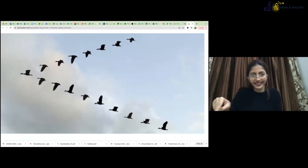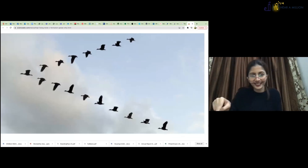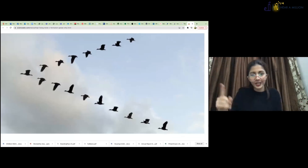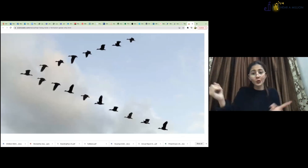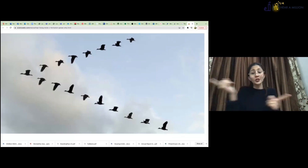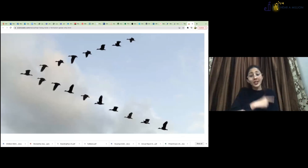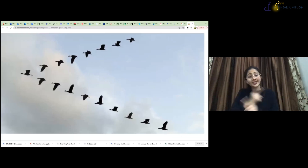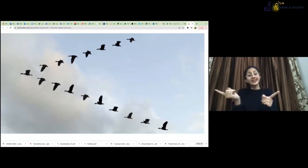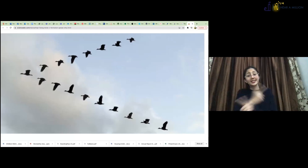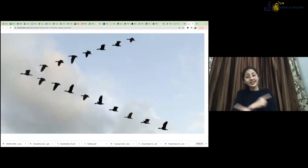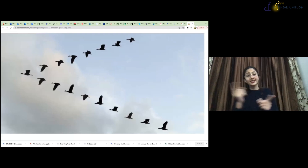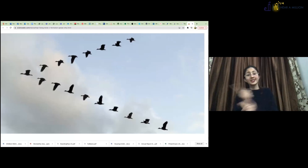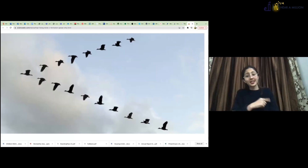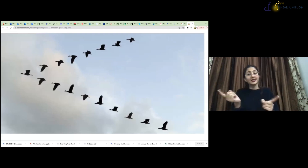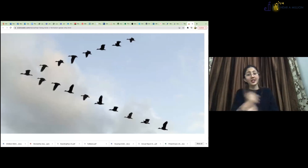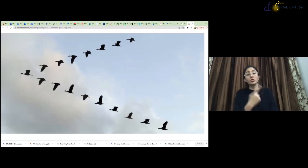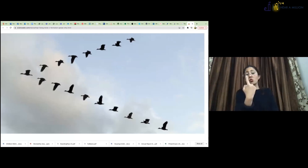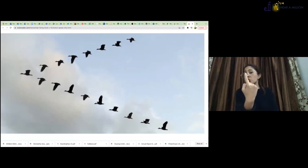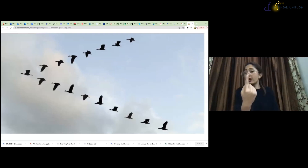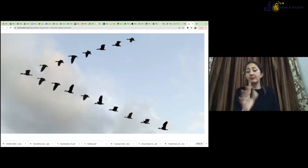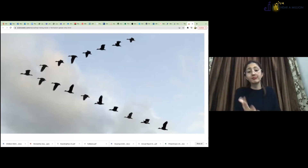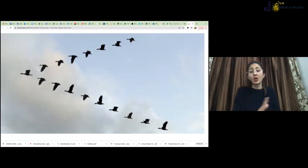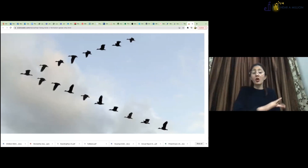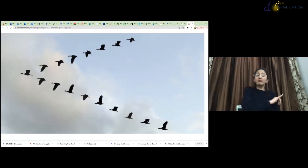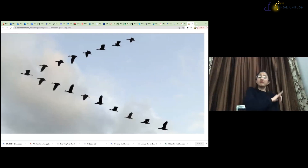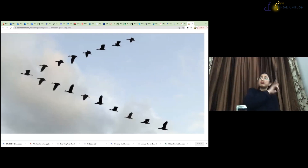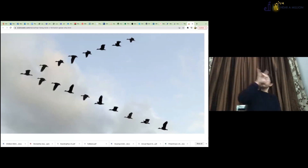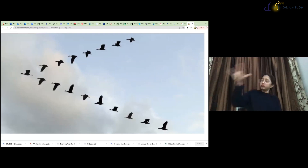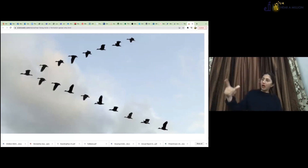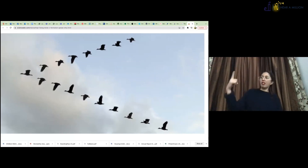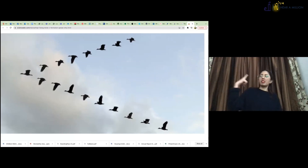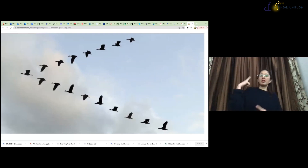entire flock of birds travel long distances.